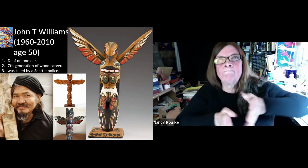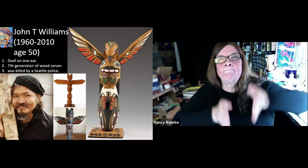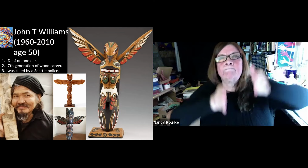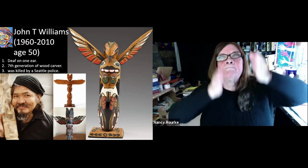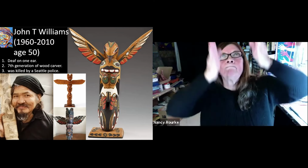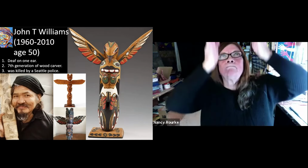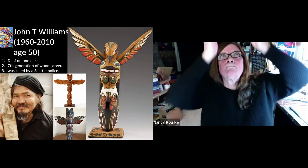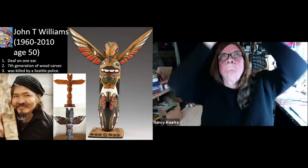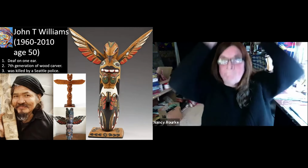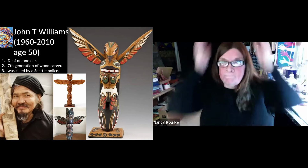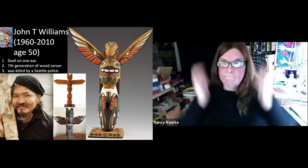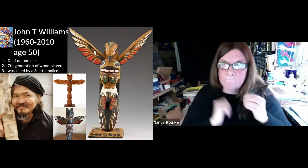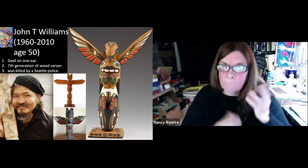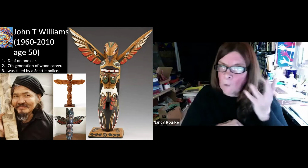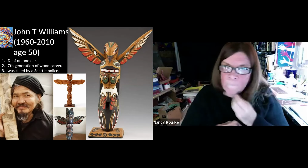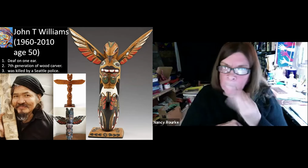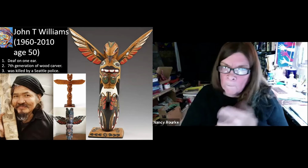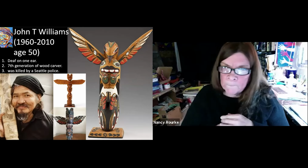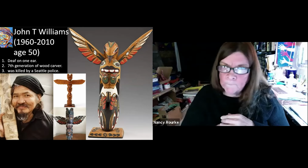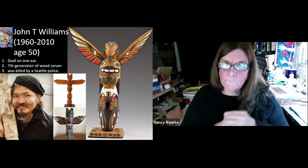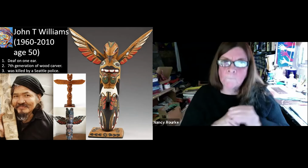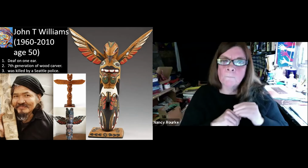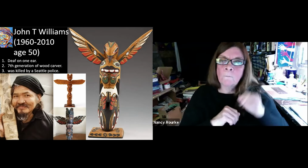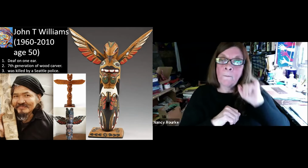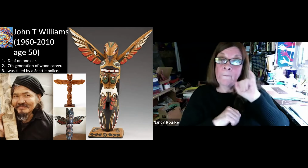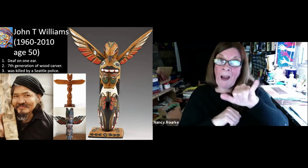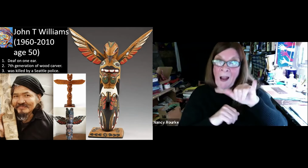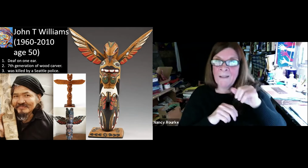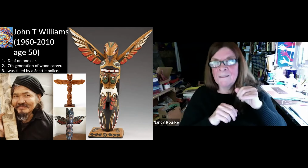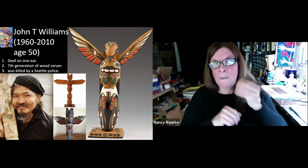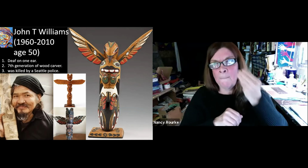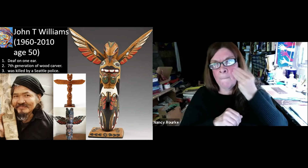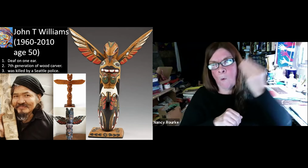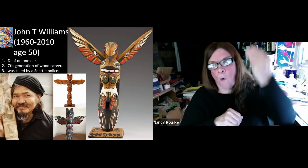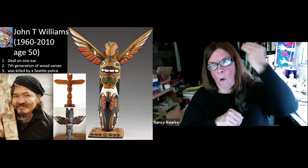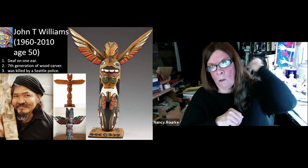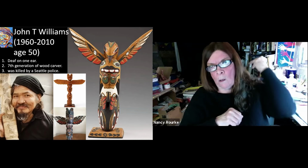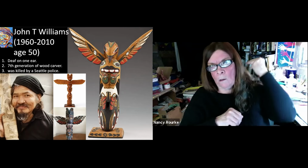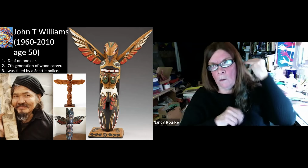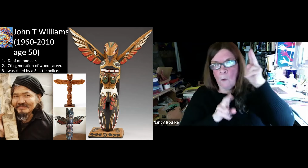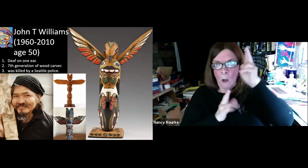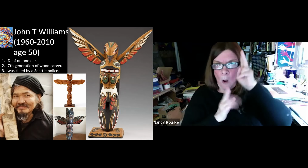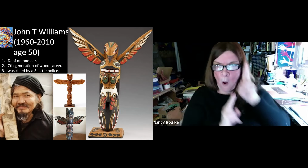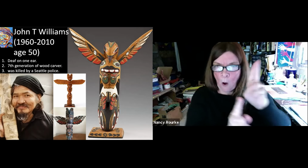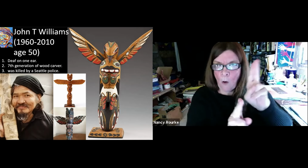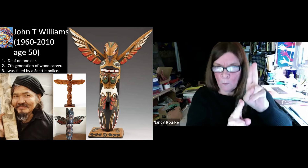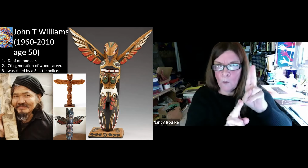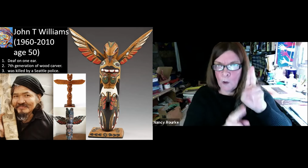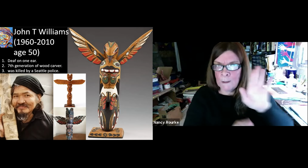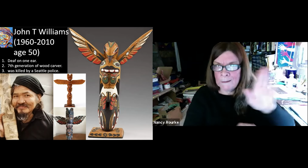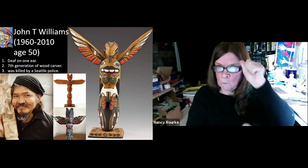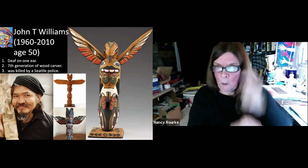They then set that totem pole up and stood it up. It's beautiful totem pole.